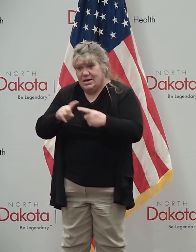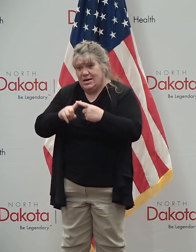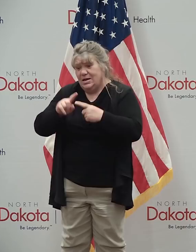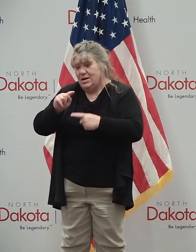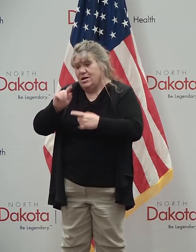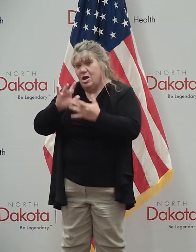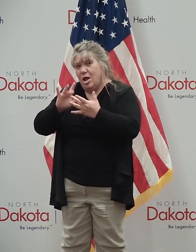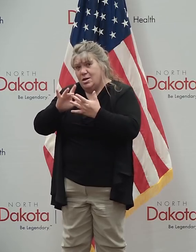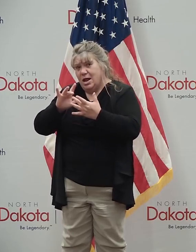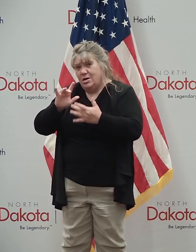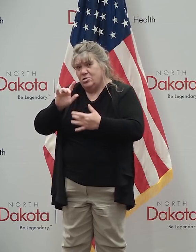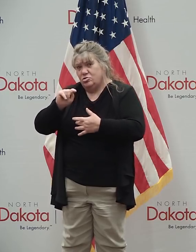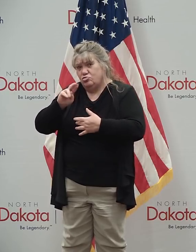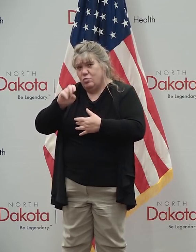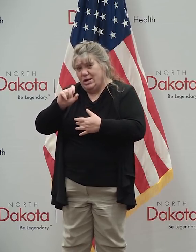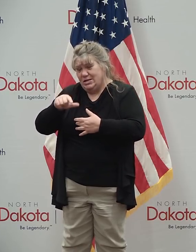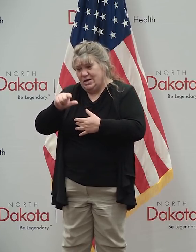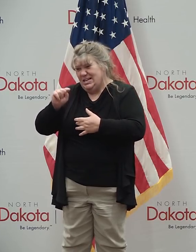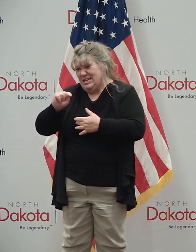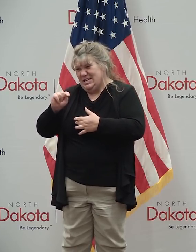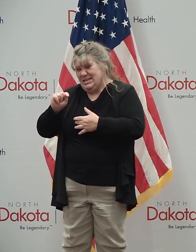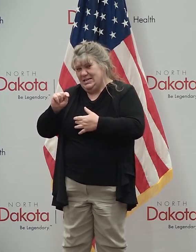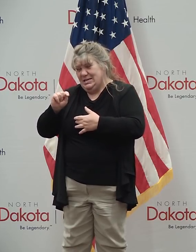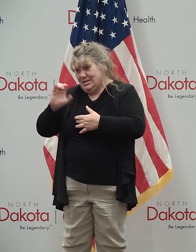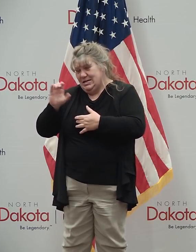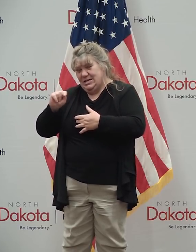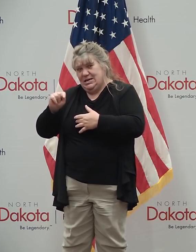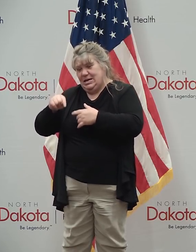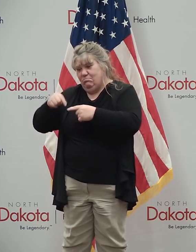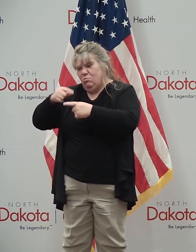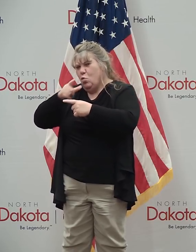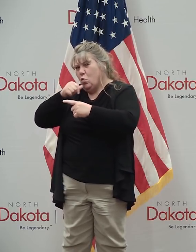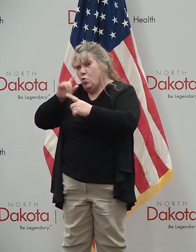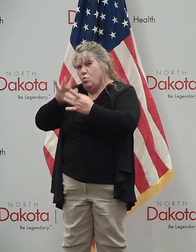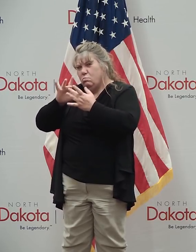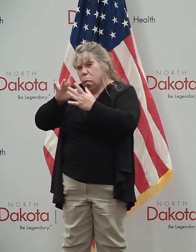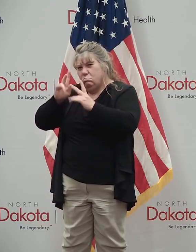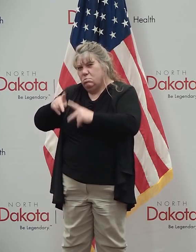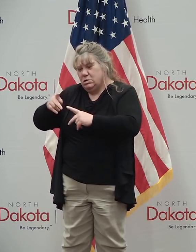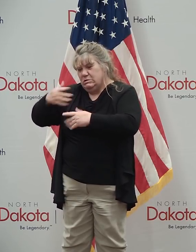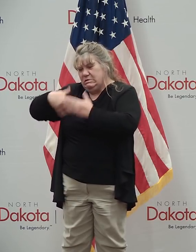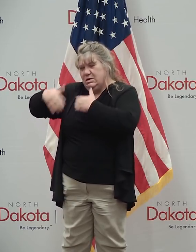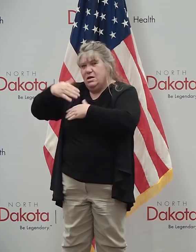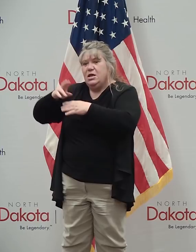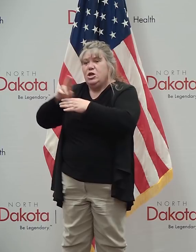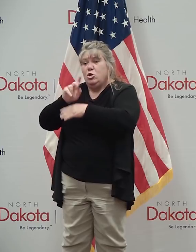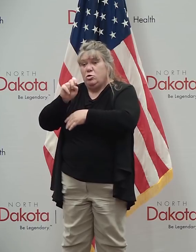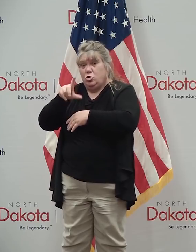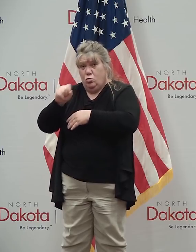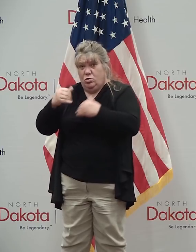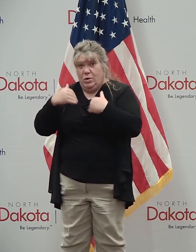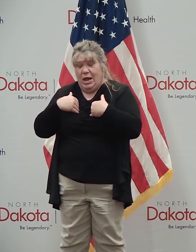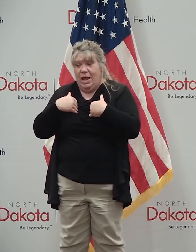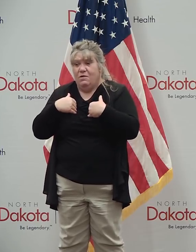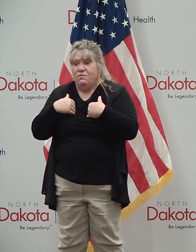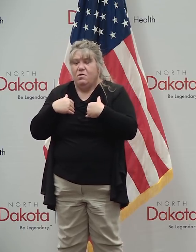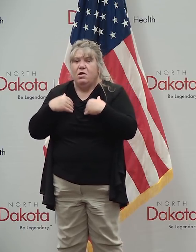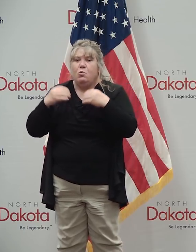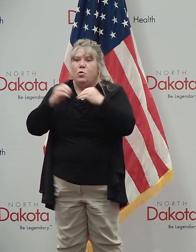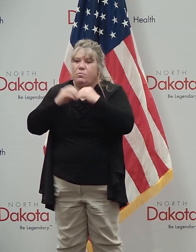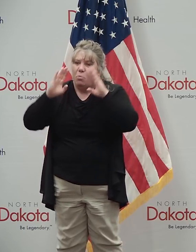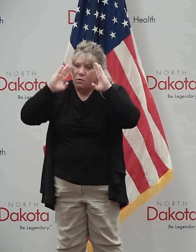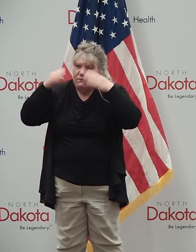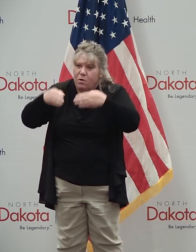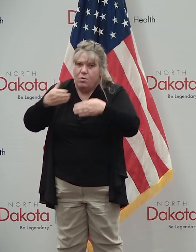and the isolation, that we can use the tools we're doing and use those with more focus and better data,